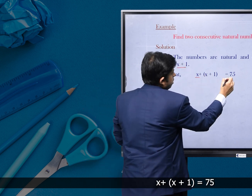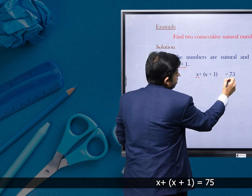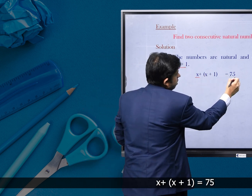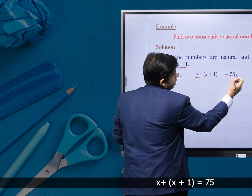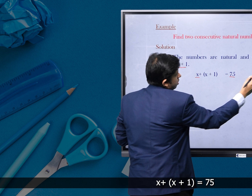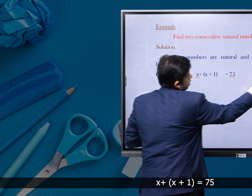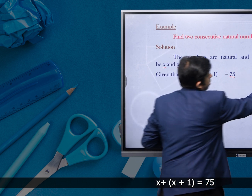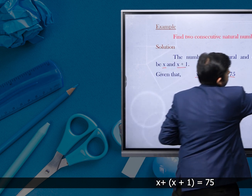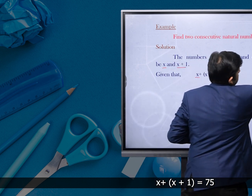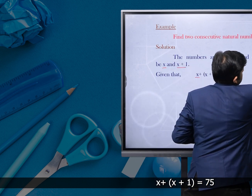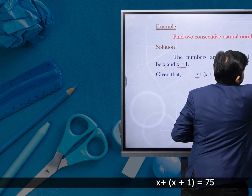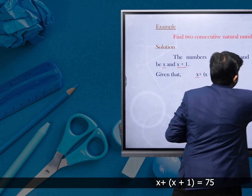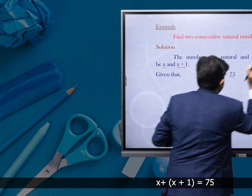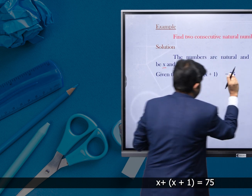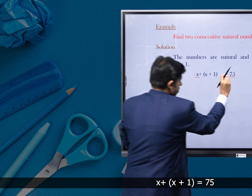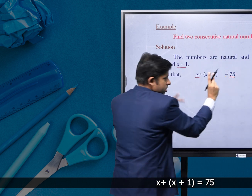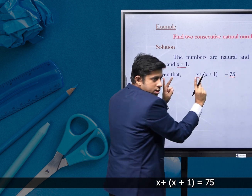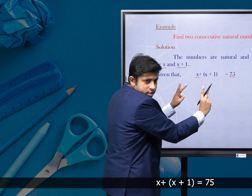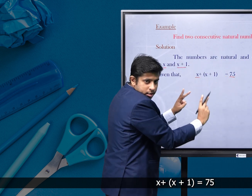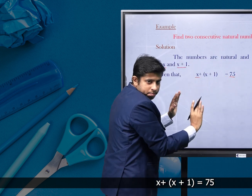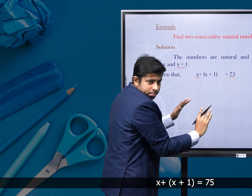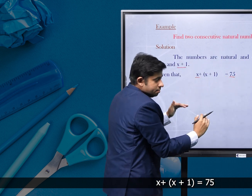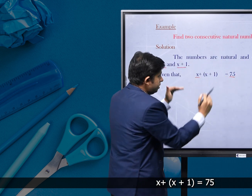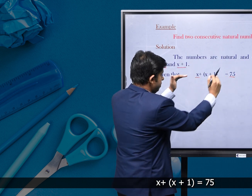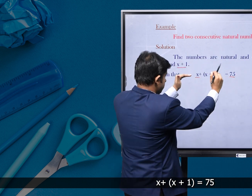x plus 1 is equal to 75.